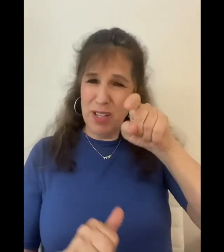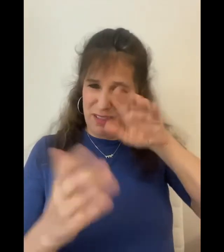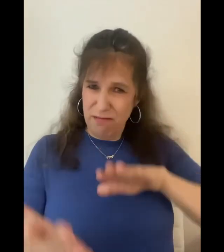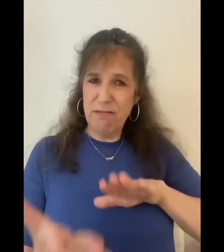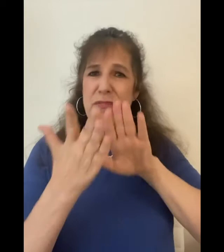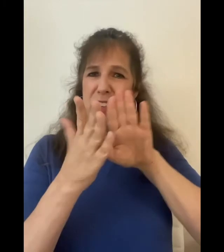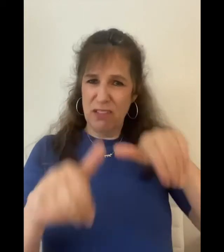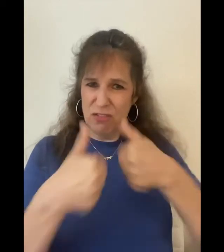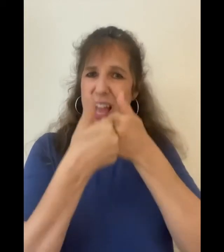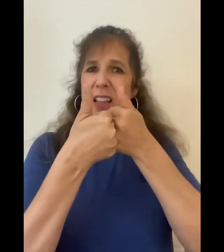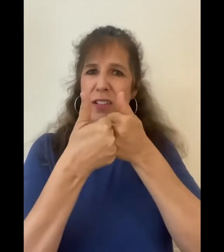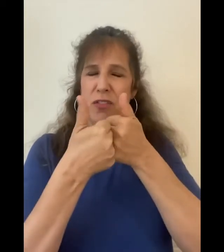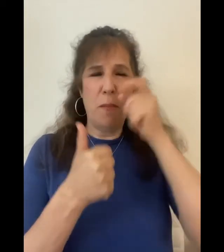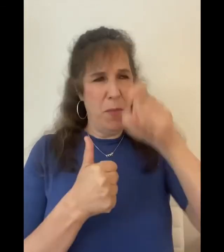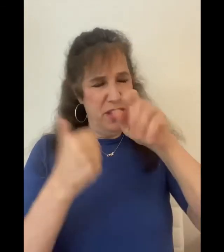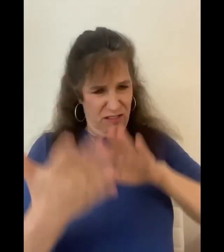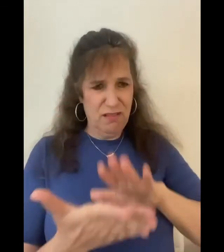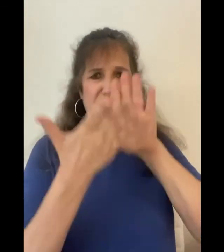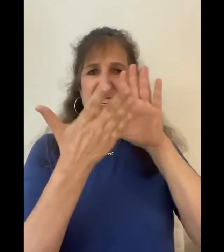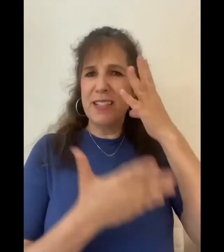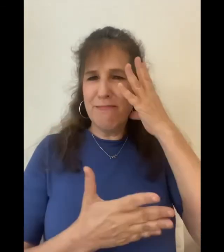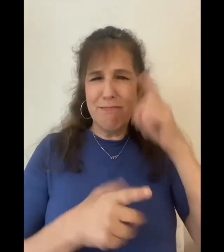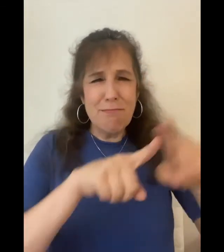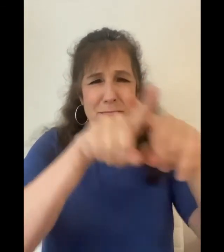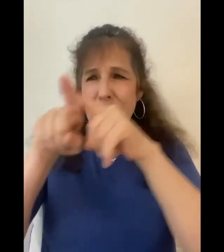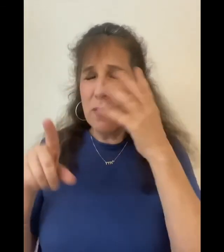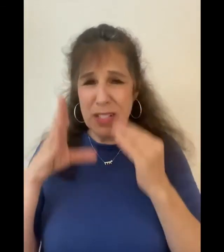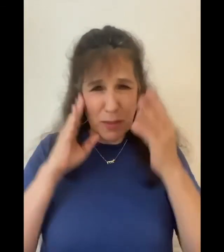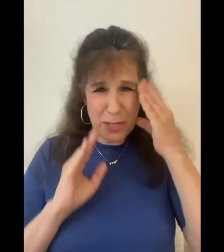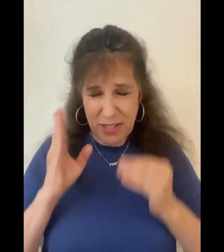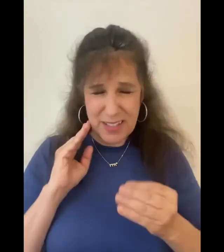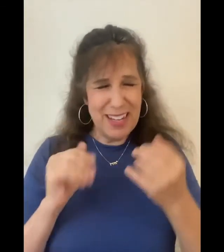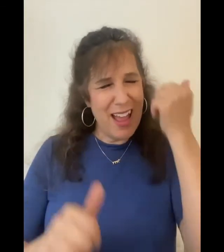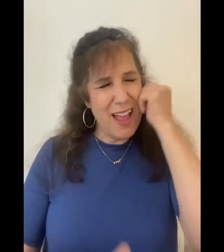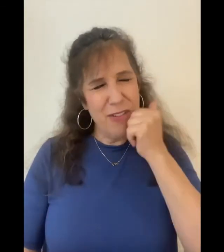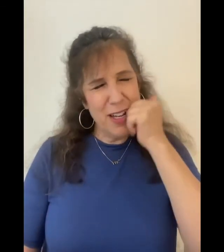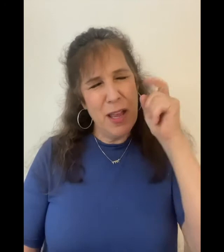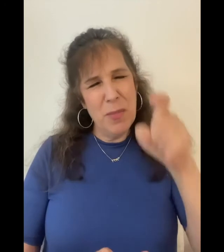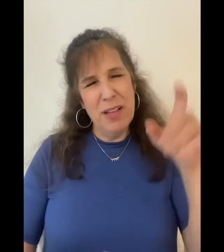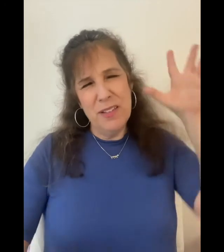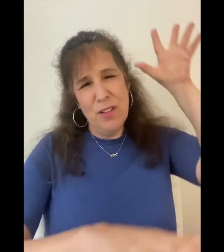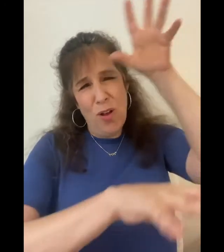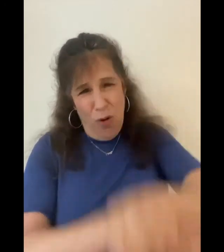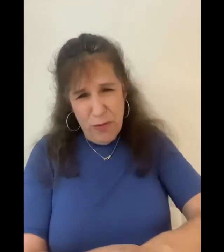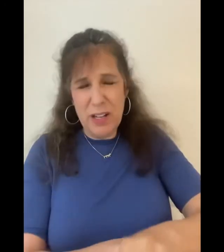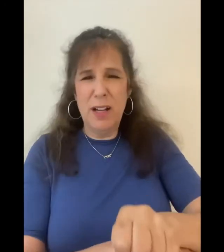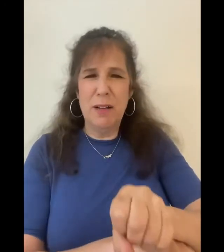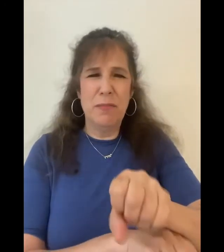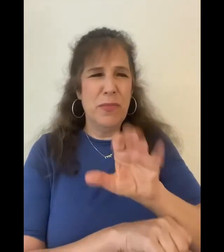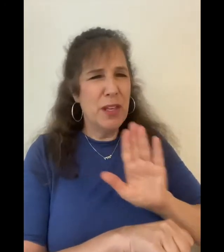its experiences. And each and every day you have to overcome them and rule over your desires and rule over your bad temper and your